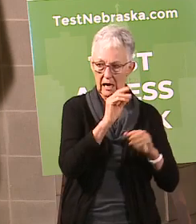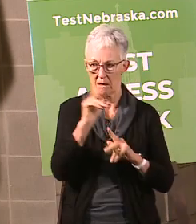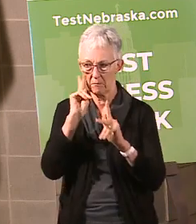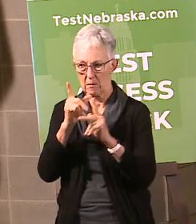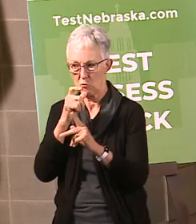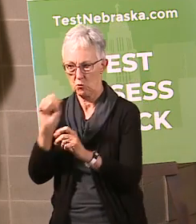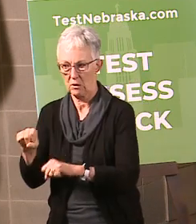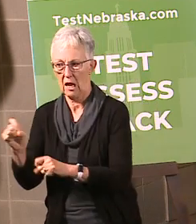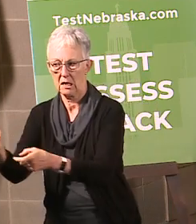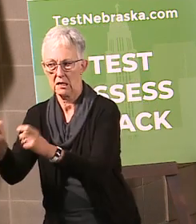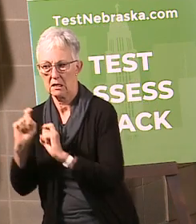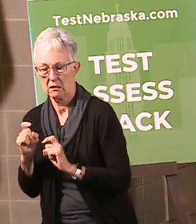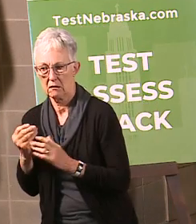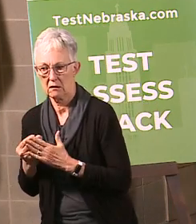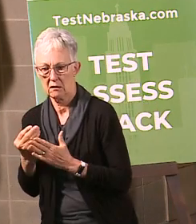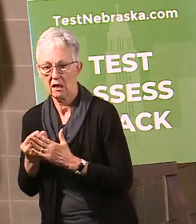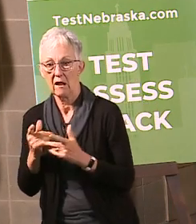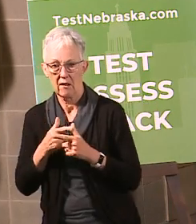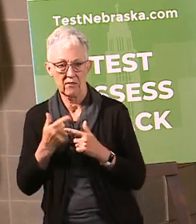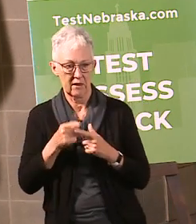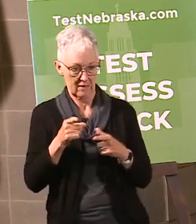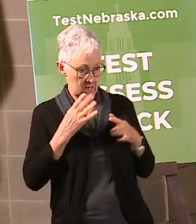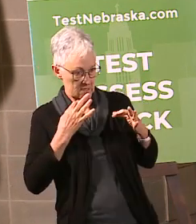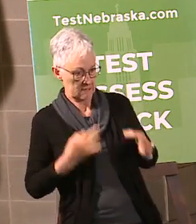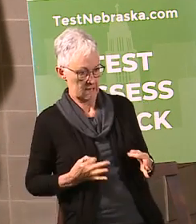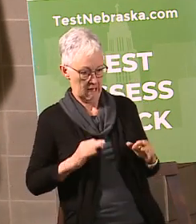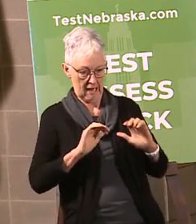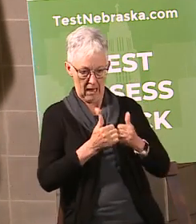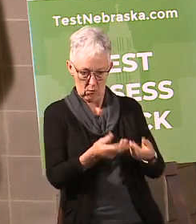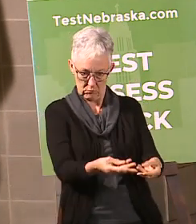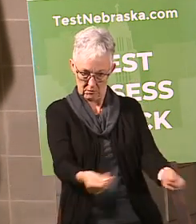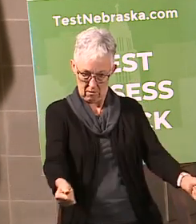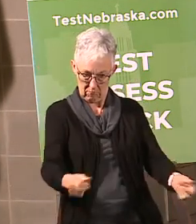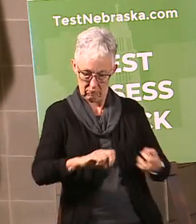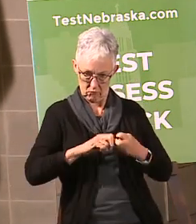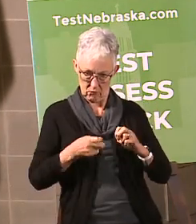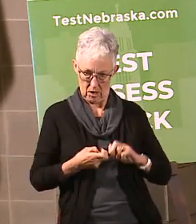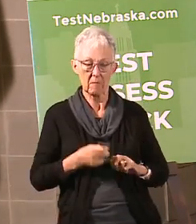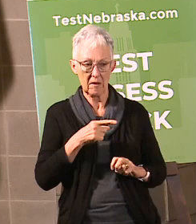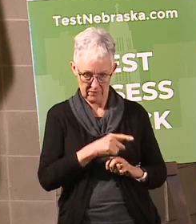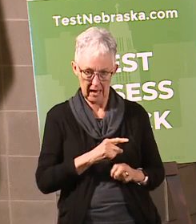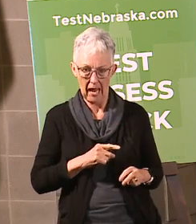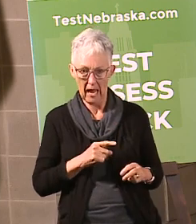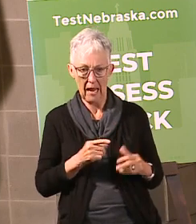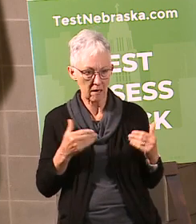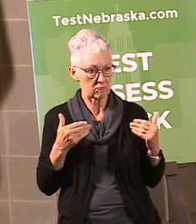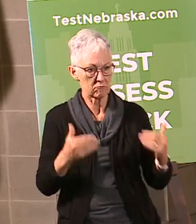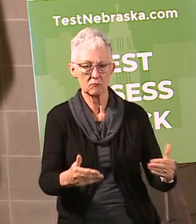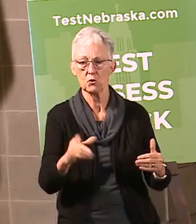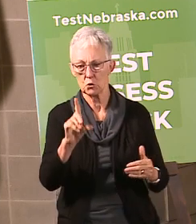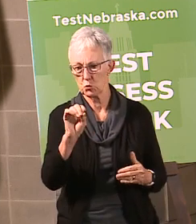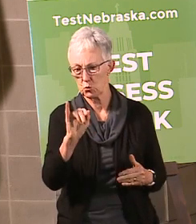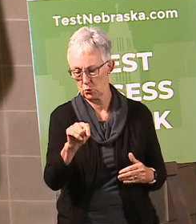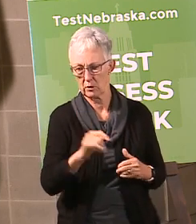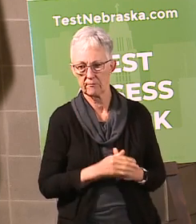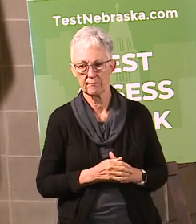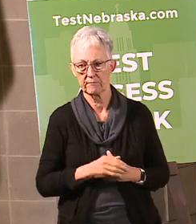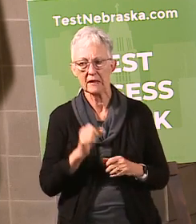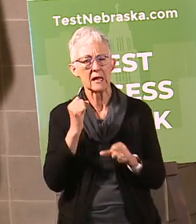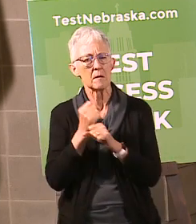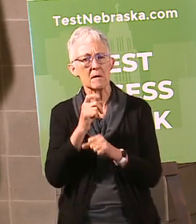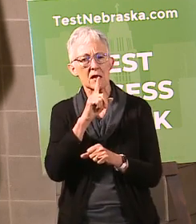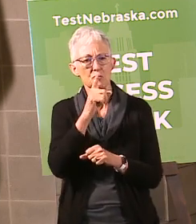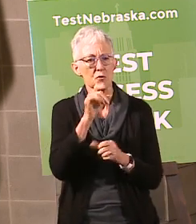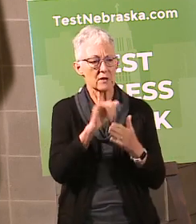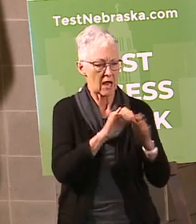solutions. And they're making sure people are fed and safe, kids are cared for and able